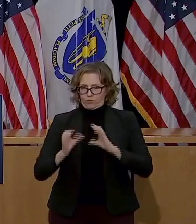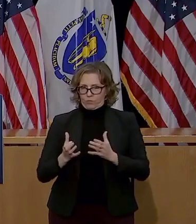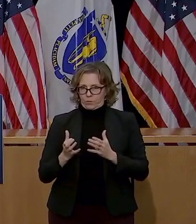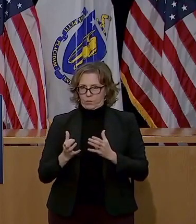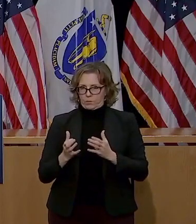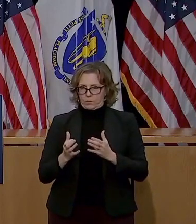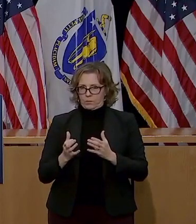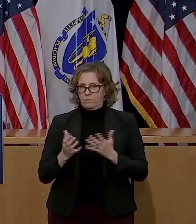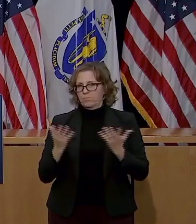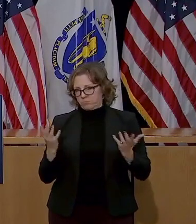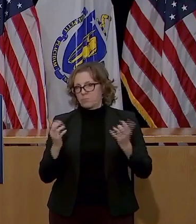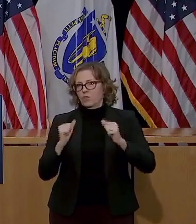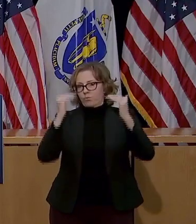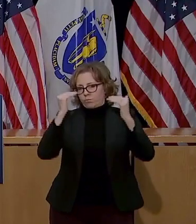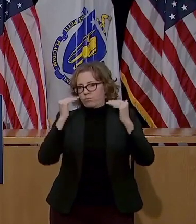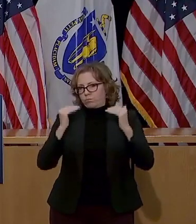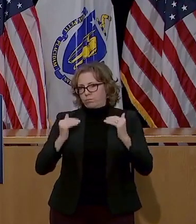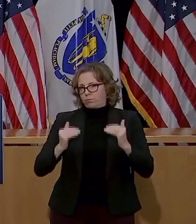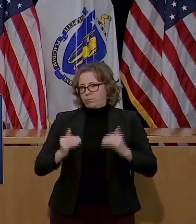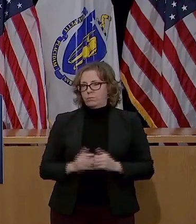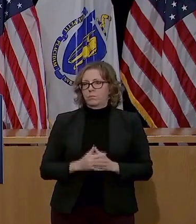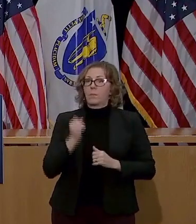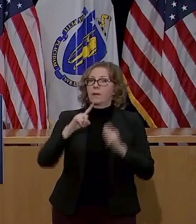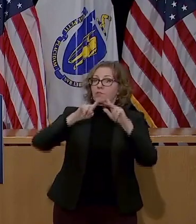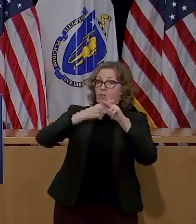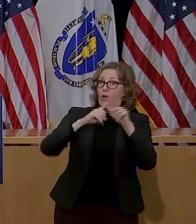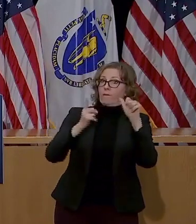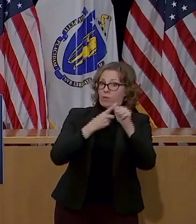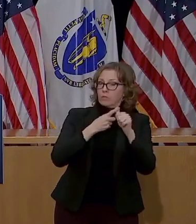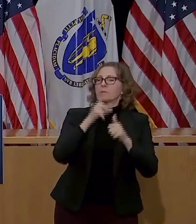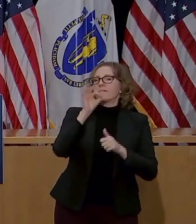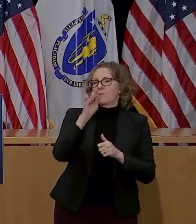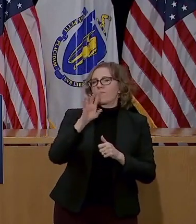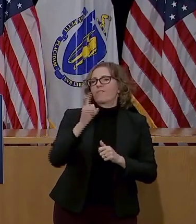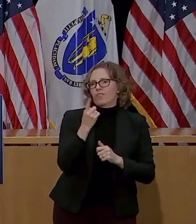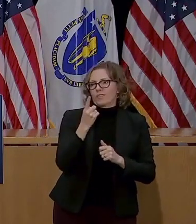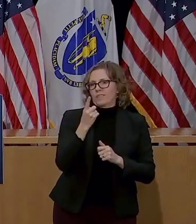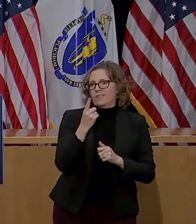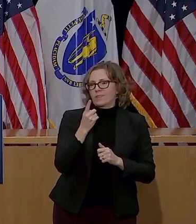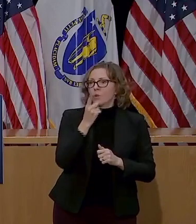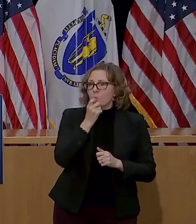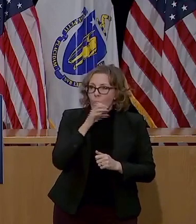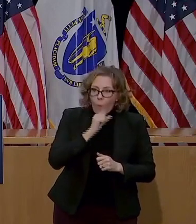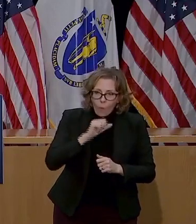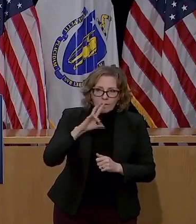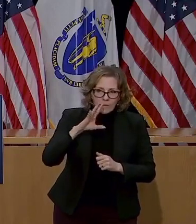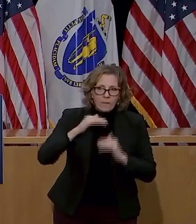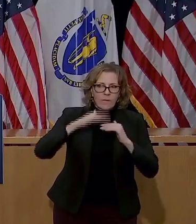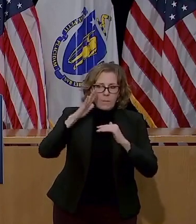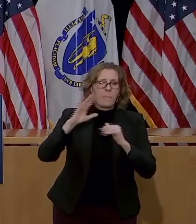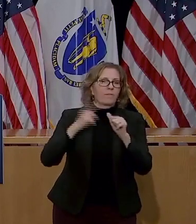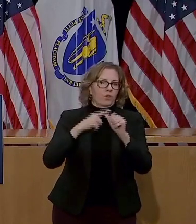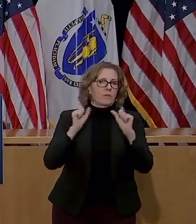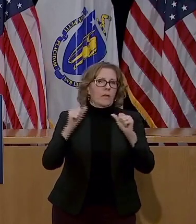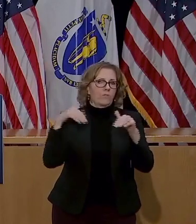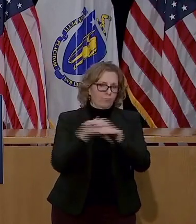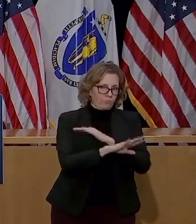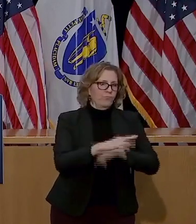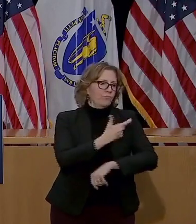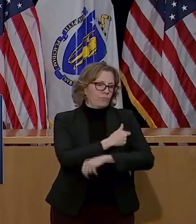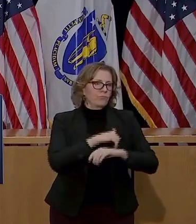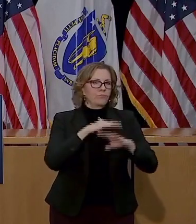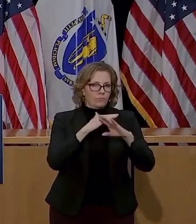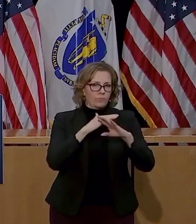Again, beginning on February 1st, adults 75 and over will be eligible to get vaccinated. Residents